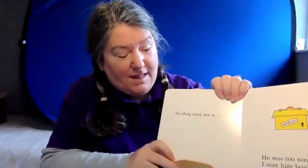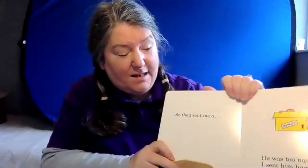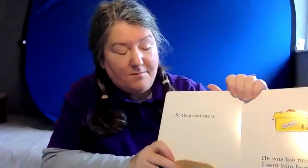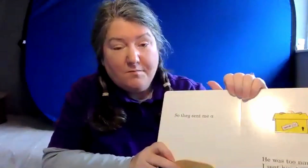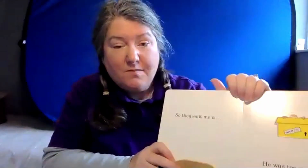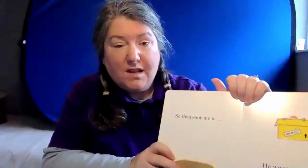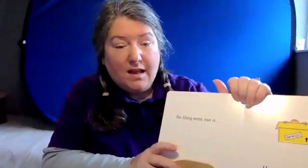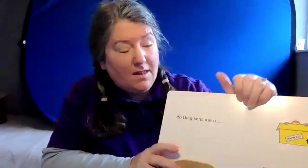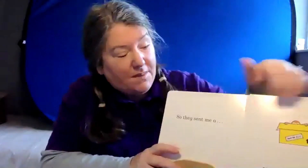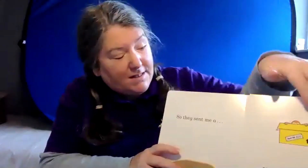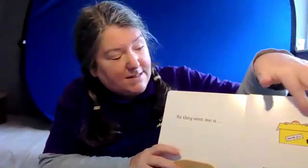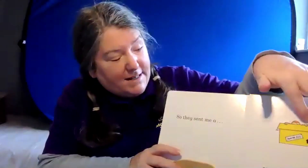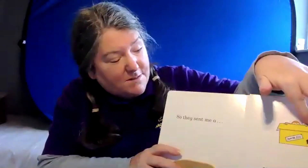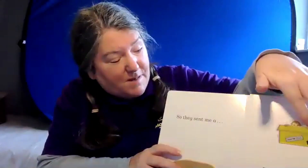Then they sent me